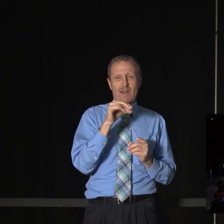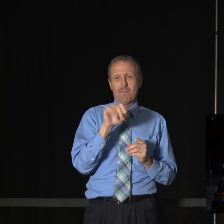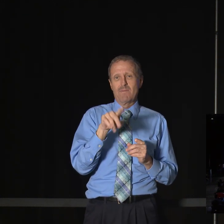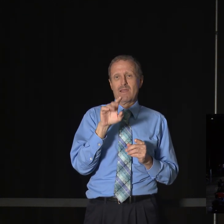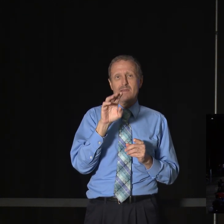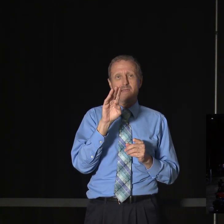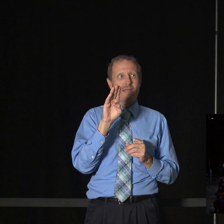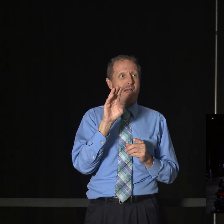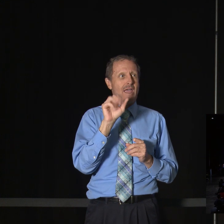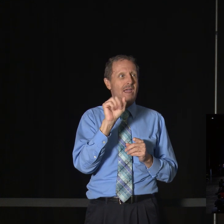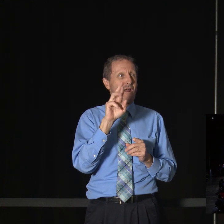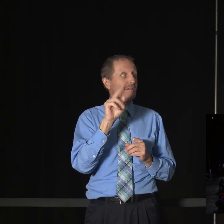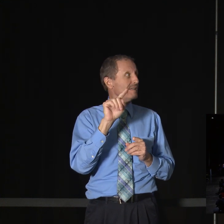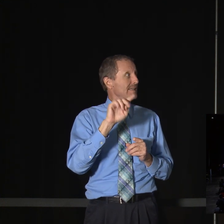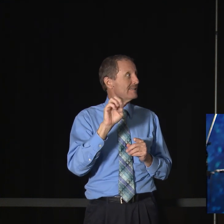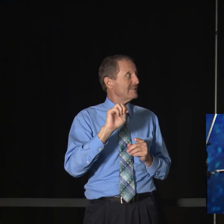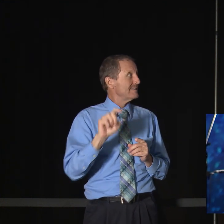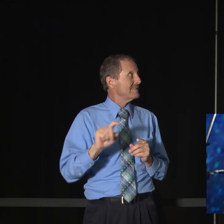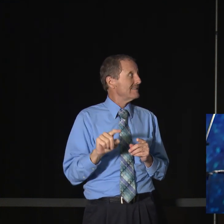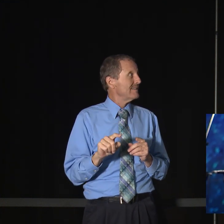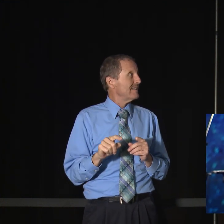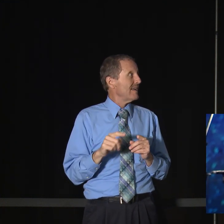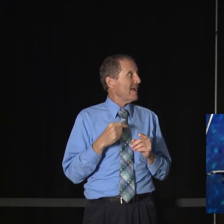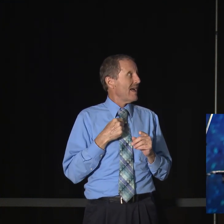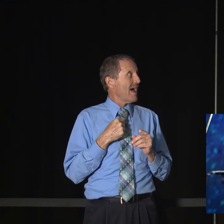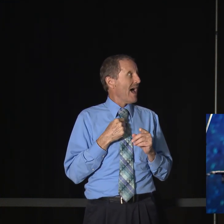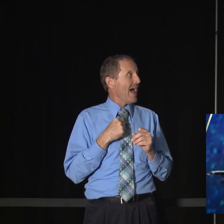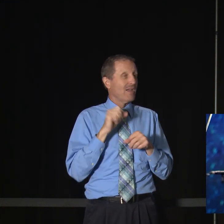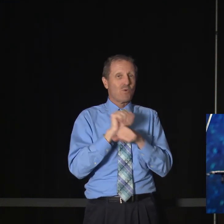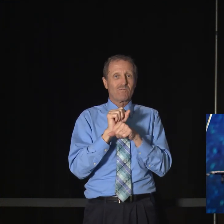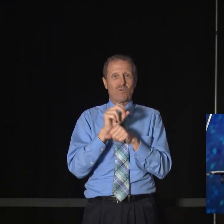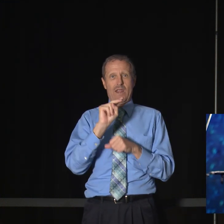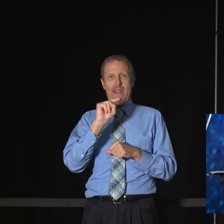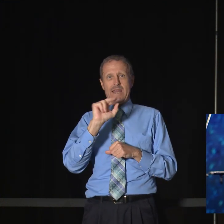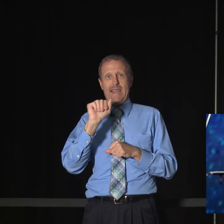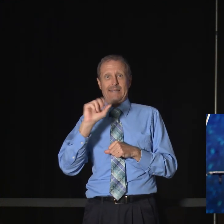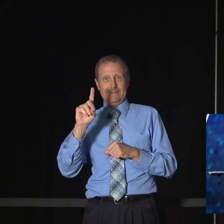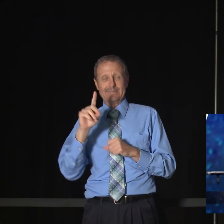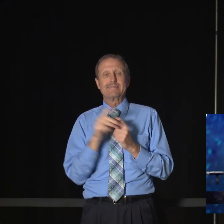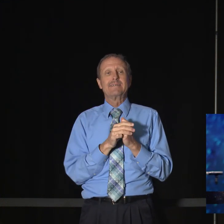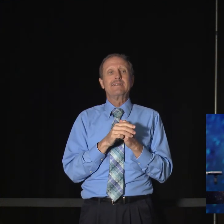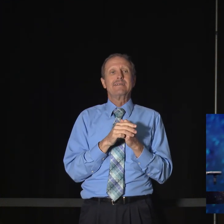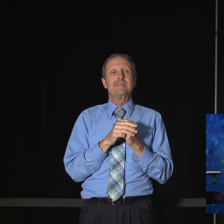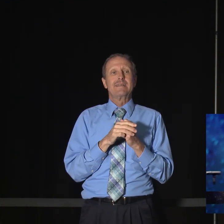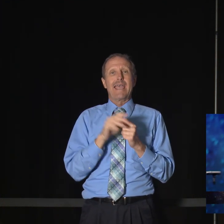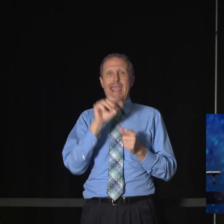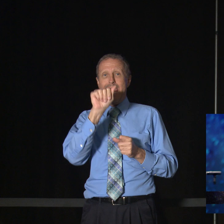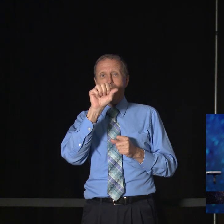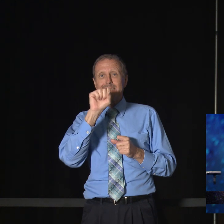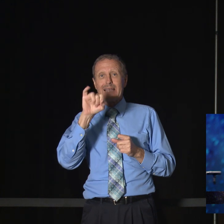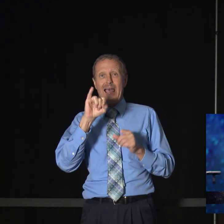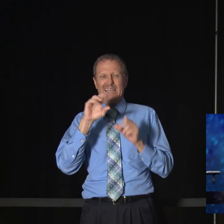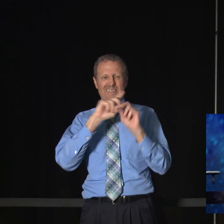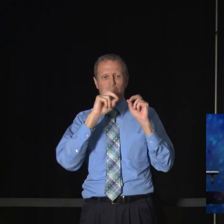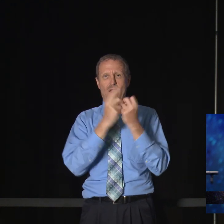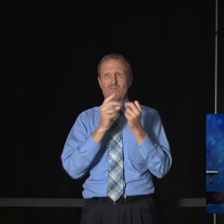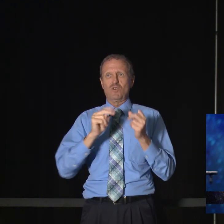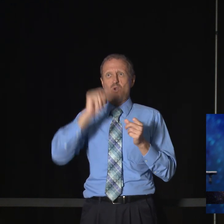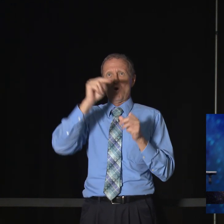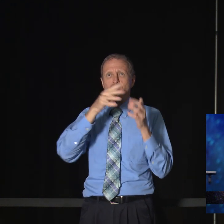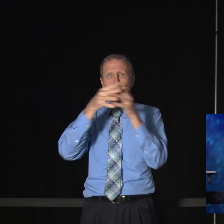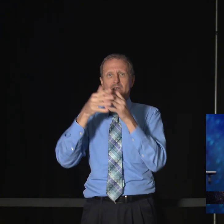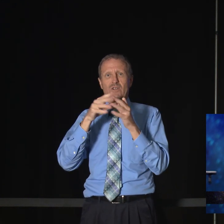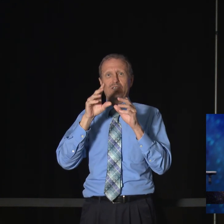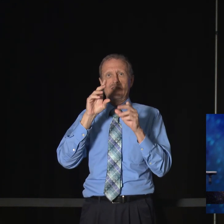Director and ASI Secretary Treasurer for the North American Division. ASI is a department of the North American Division, and